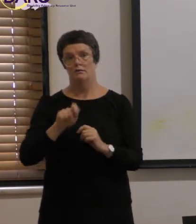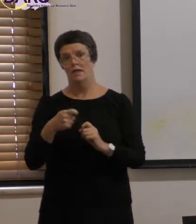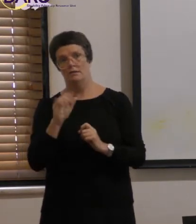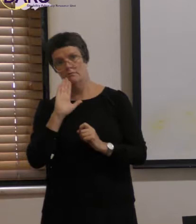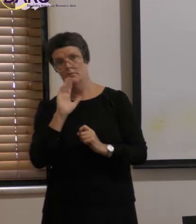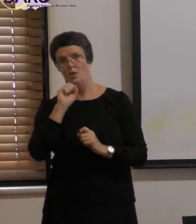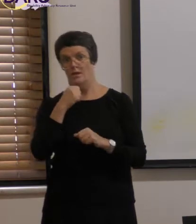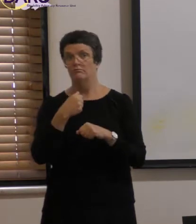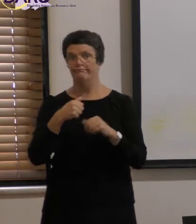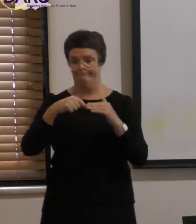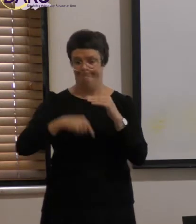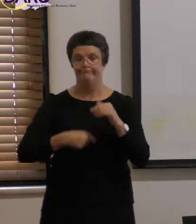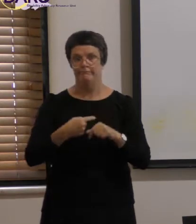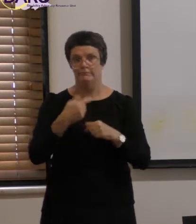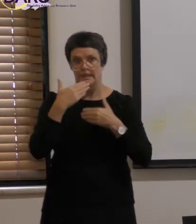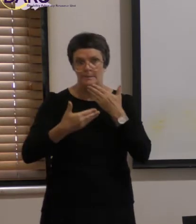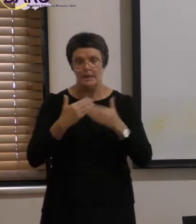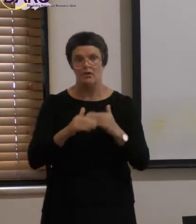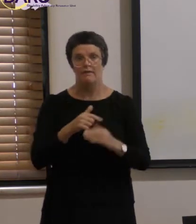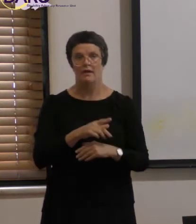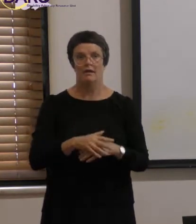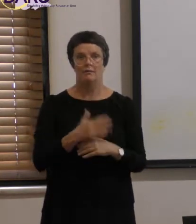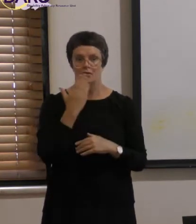where they must meet